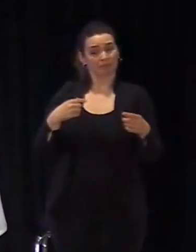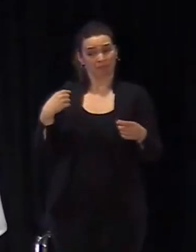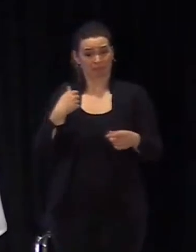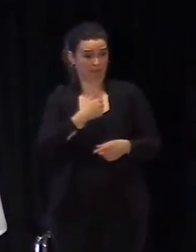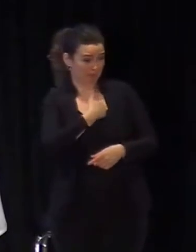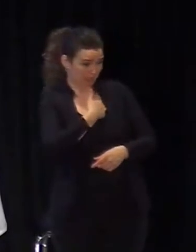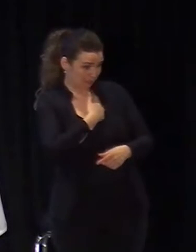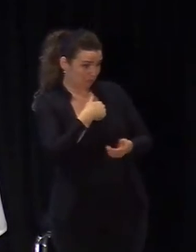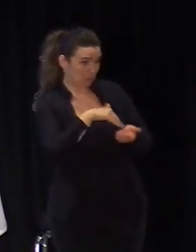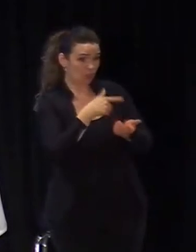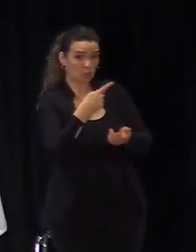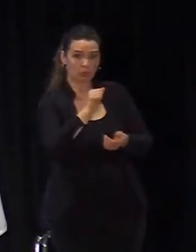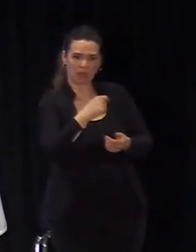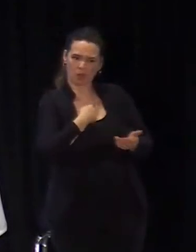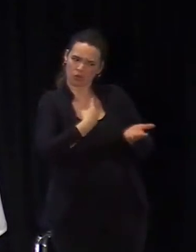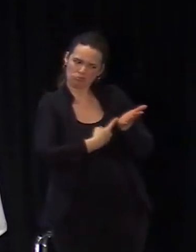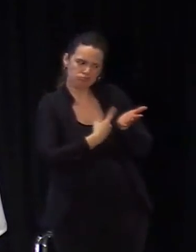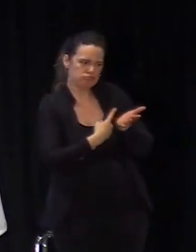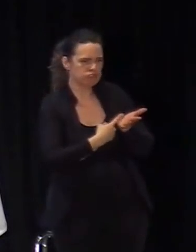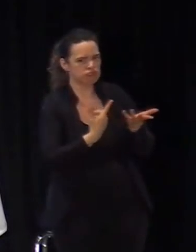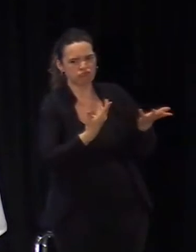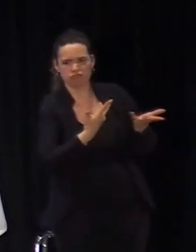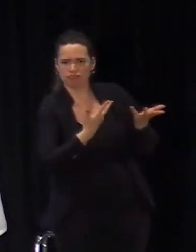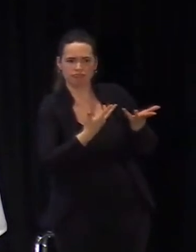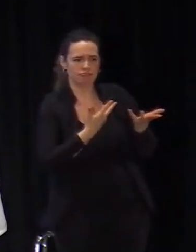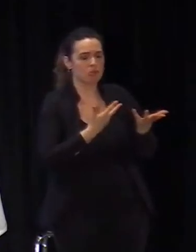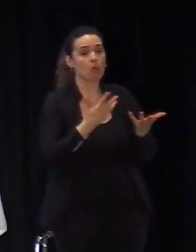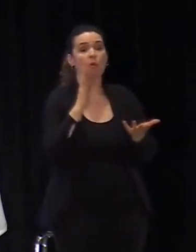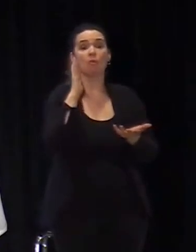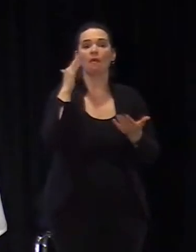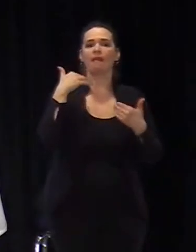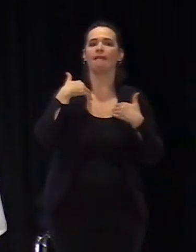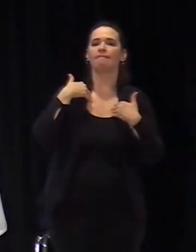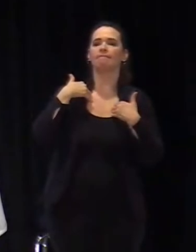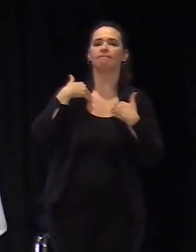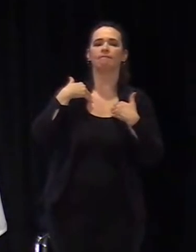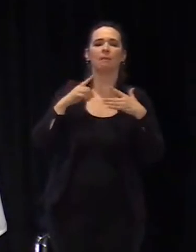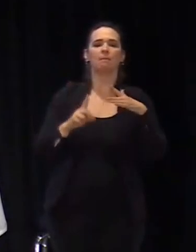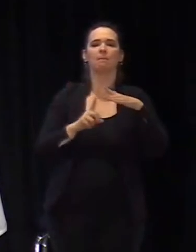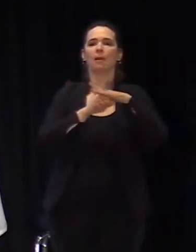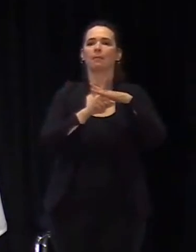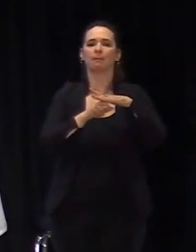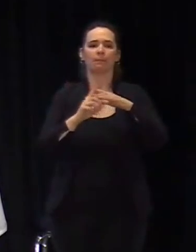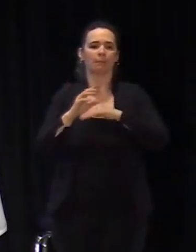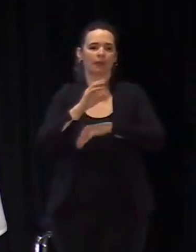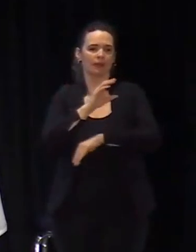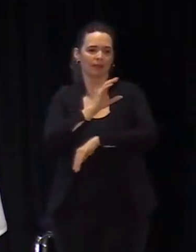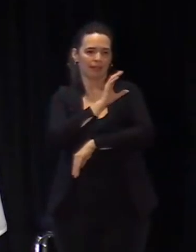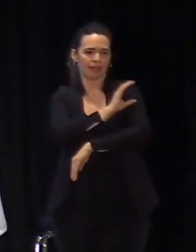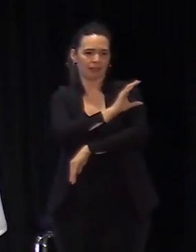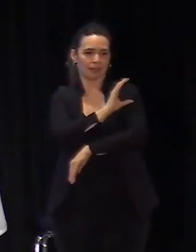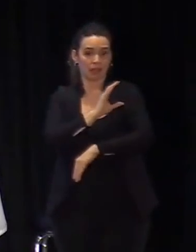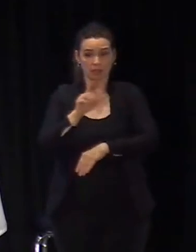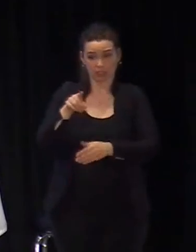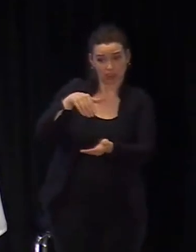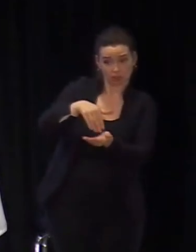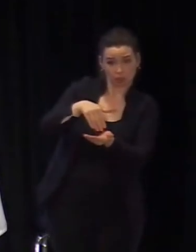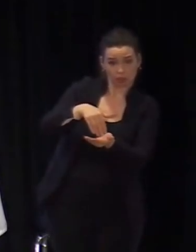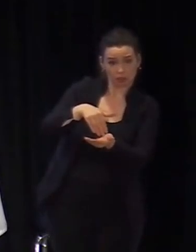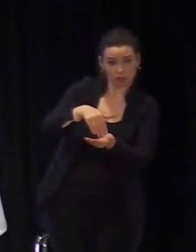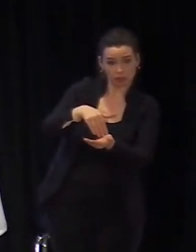we have a pop-up clinic with doctors at a doctor's office or a centralized location there, whether we just have them